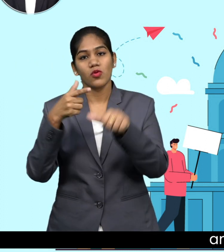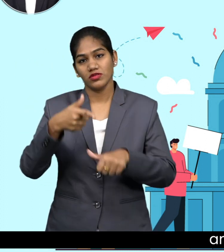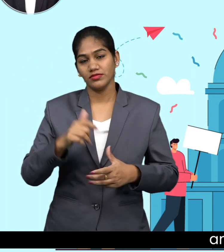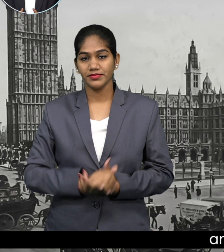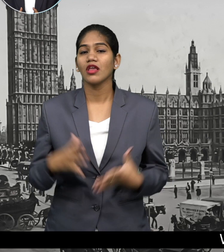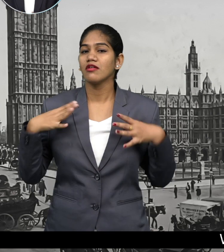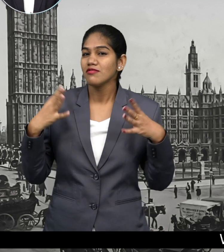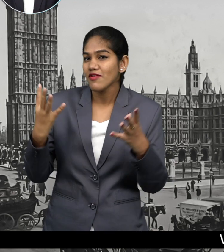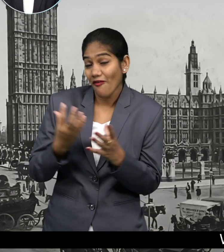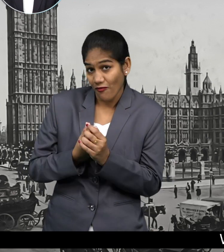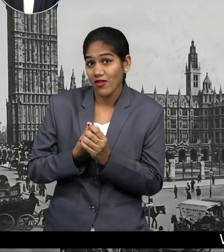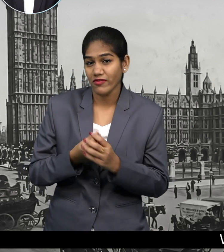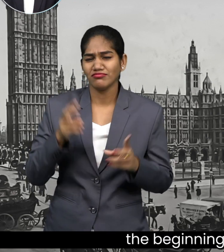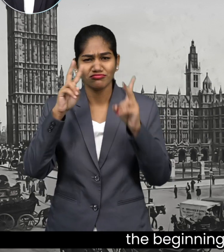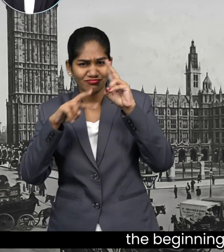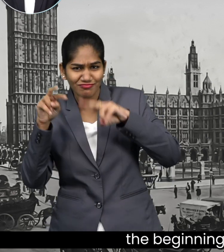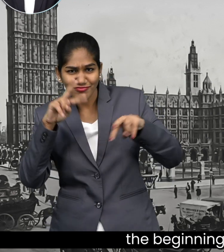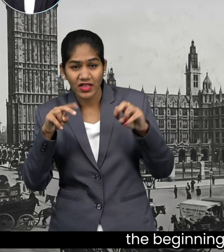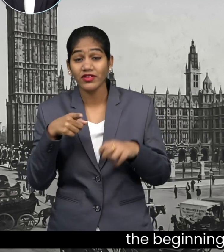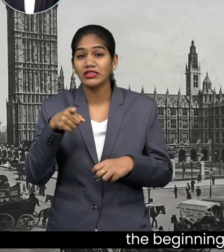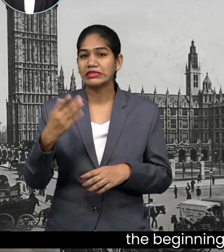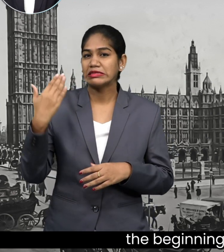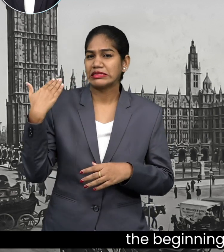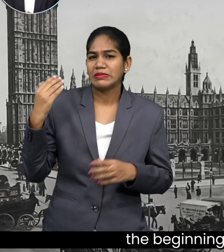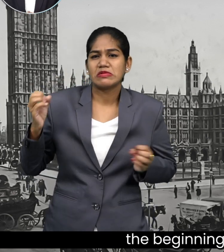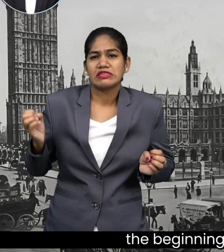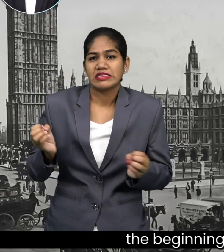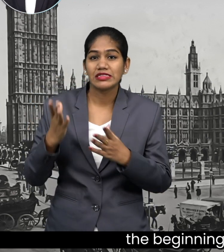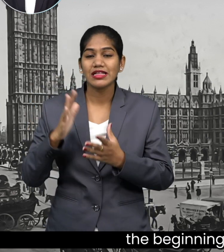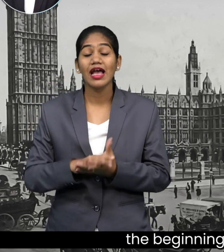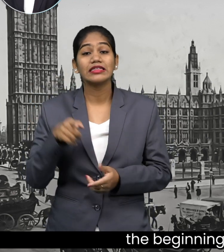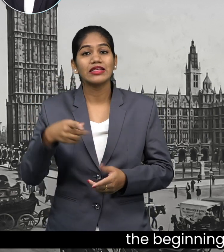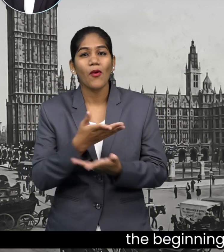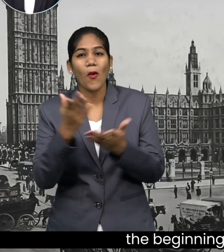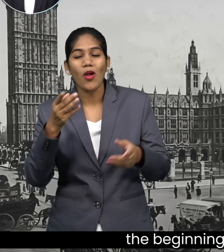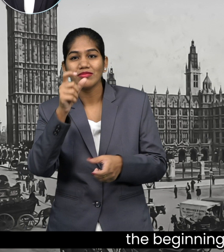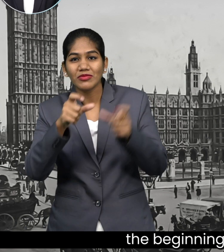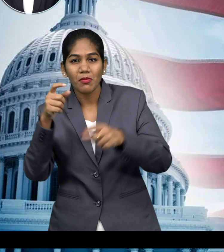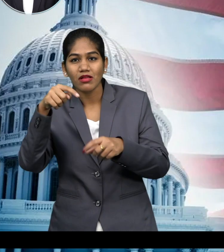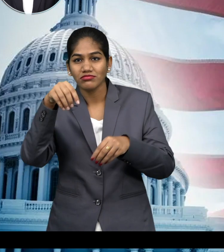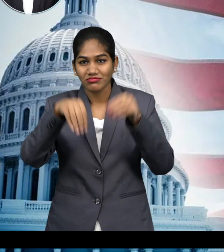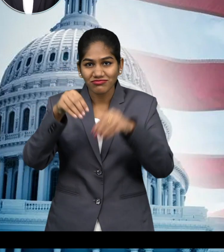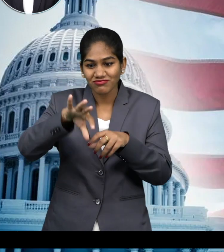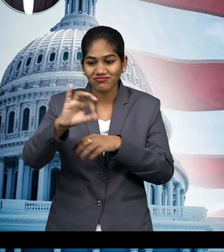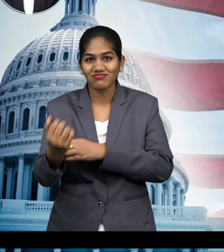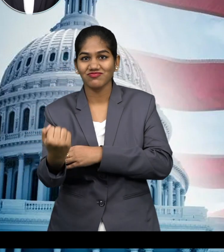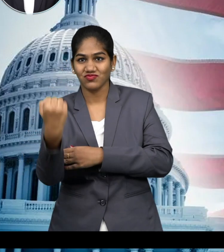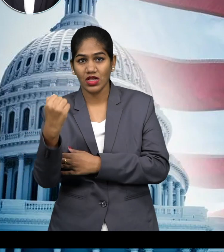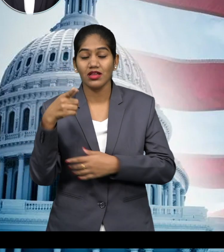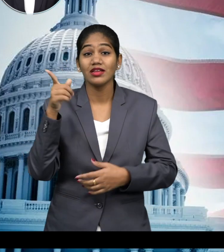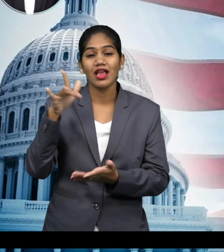We will explore the beginnings of democracy in England, the USA